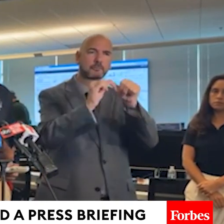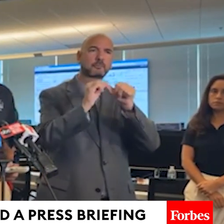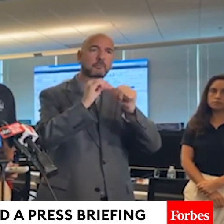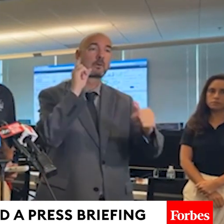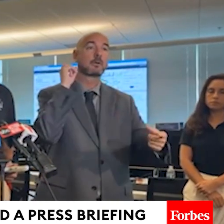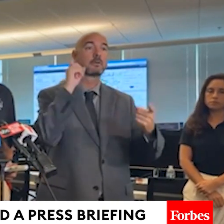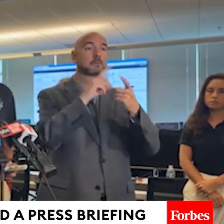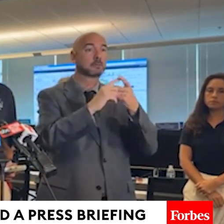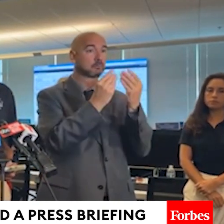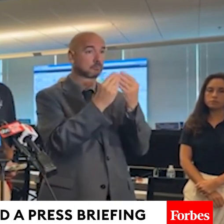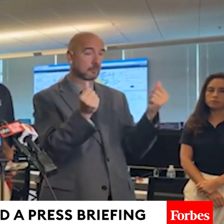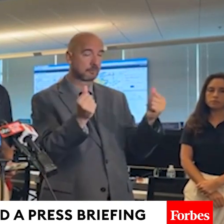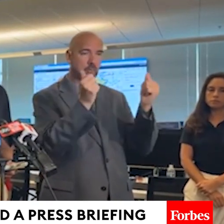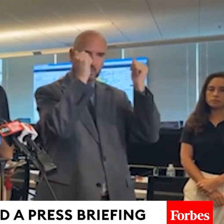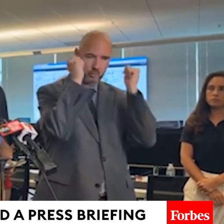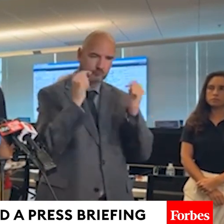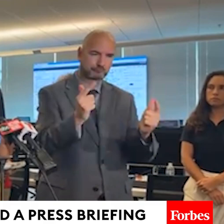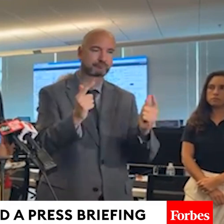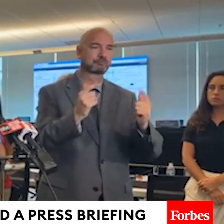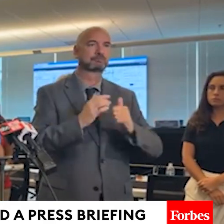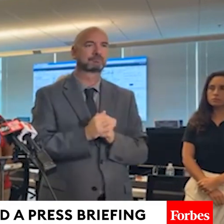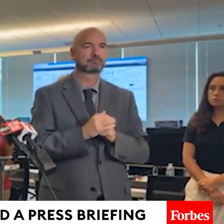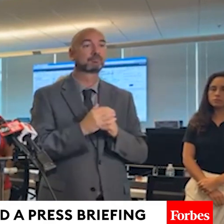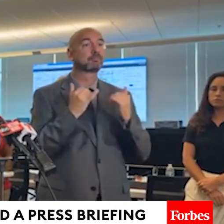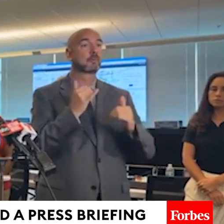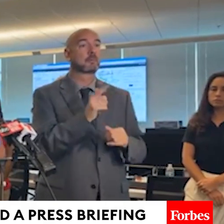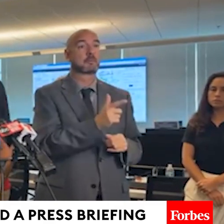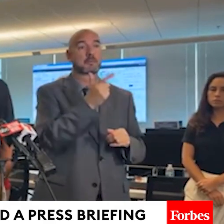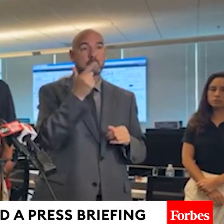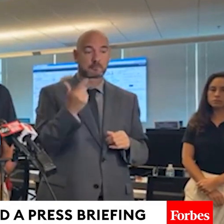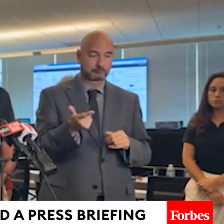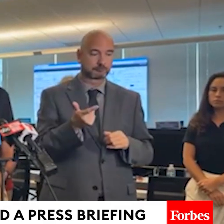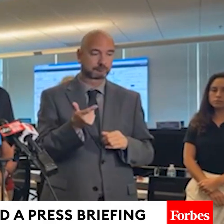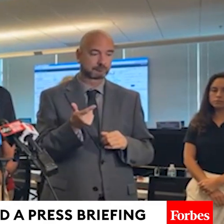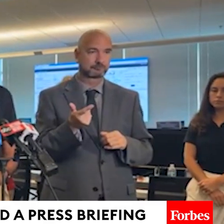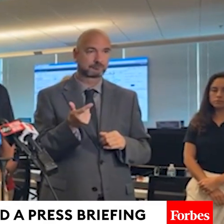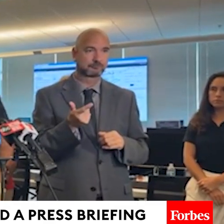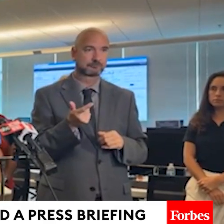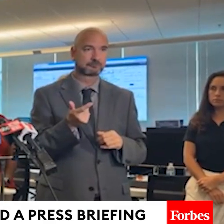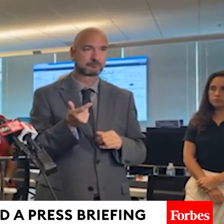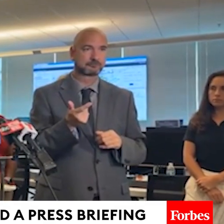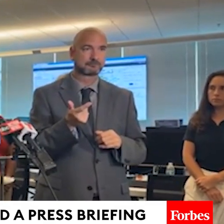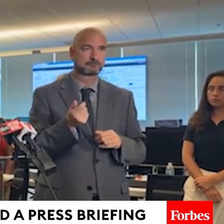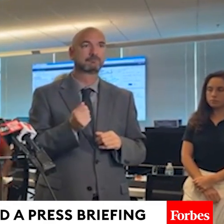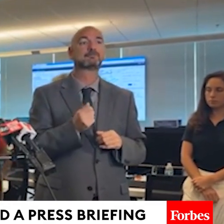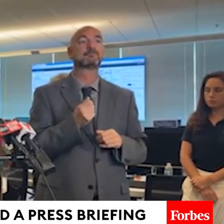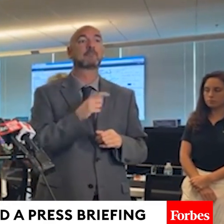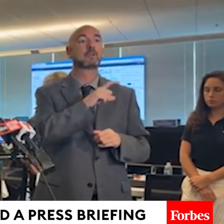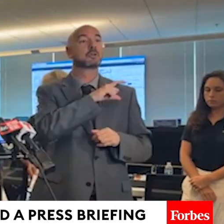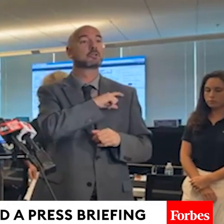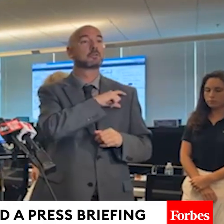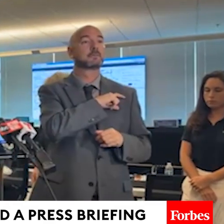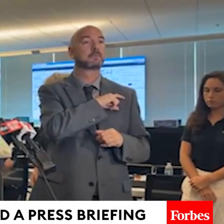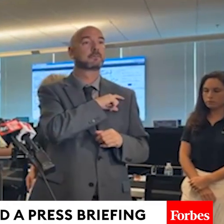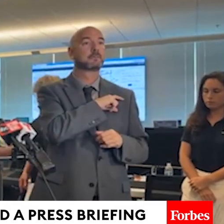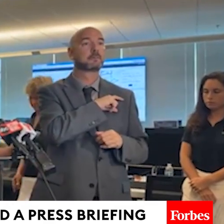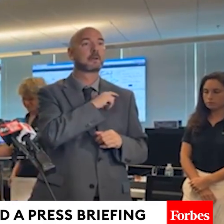are resolved. And I'll pass it on to Chief Burkhardt. No, it's going to be Tico. Oh, Tico at this point.